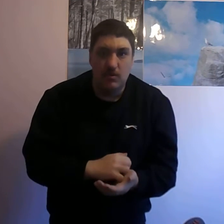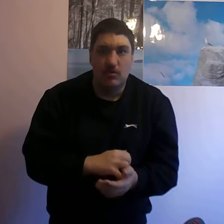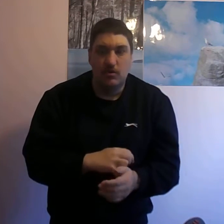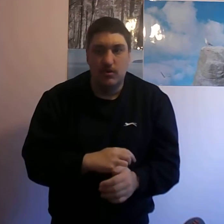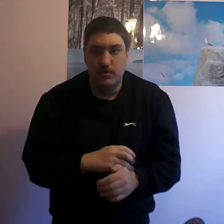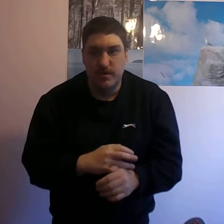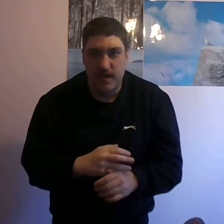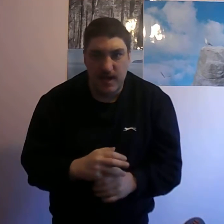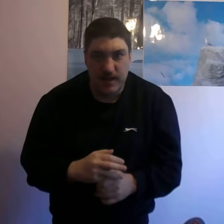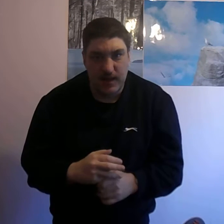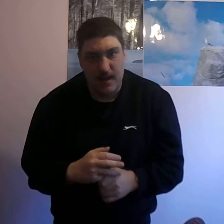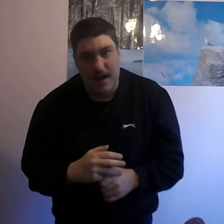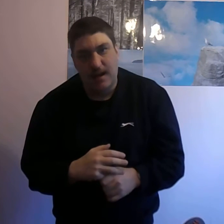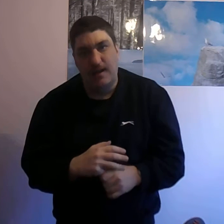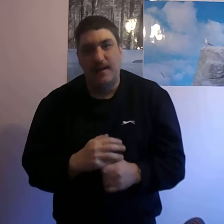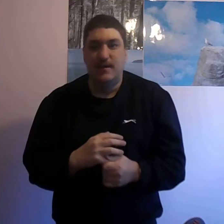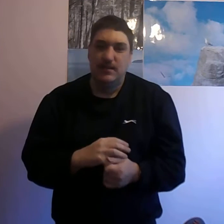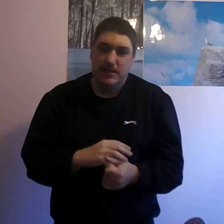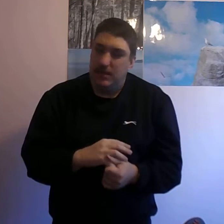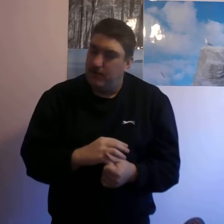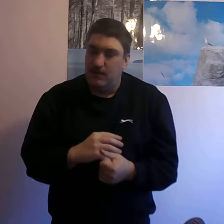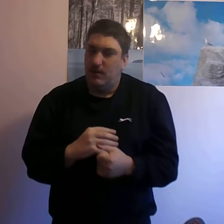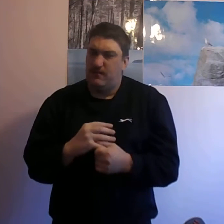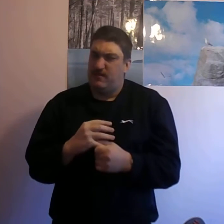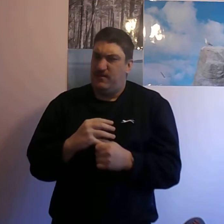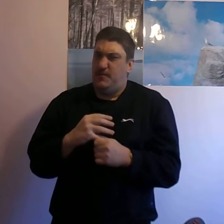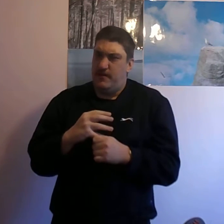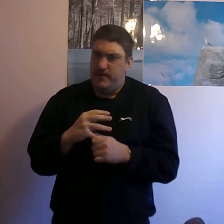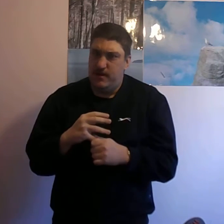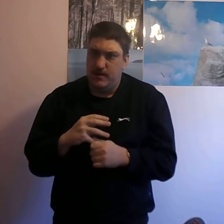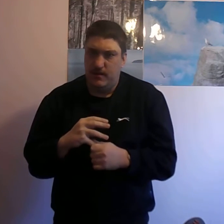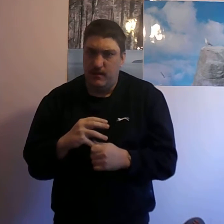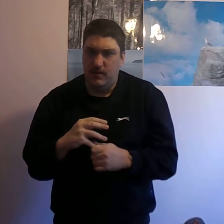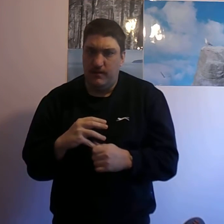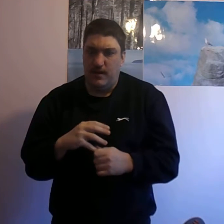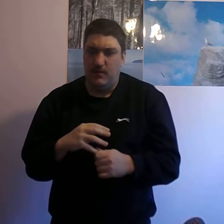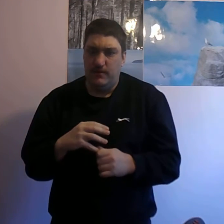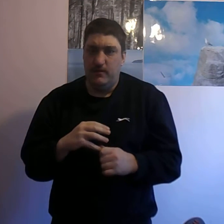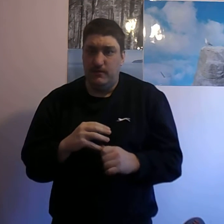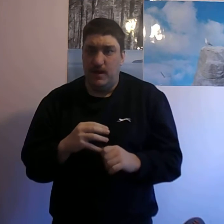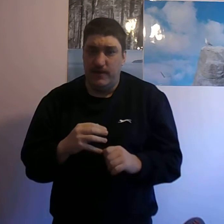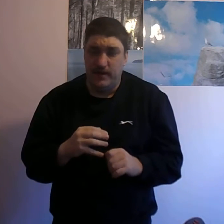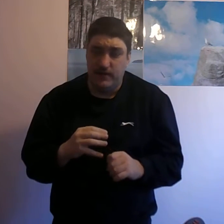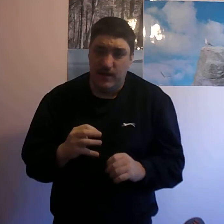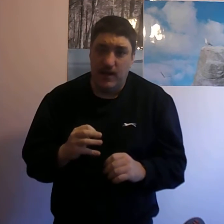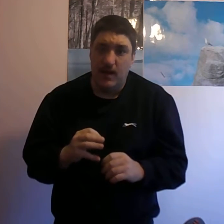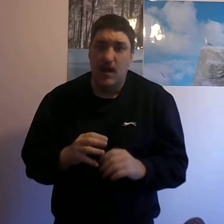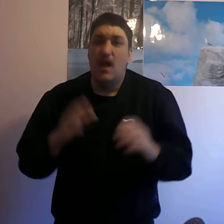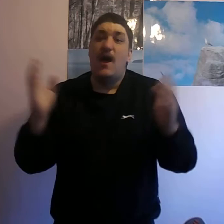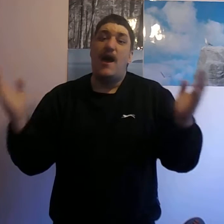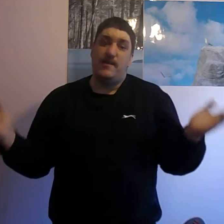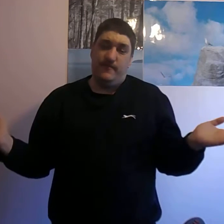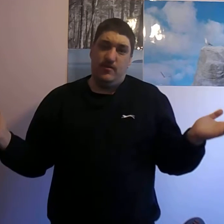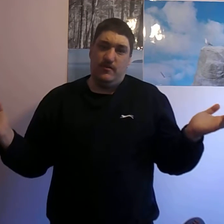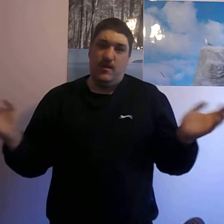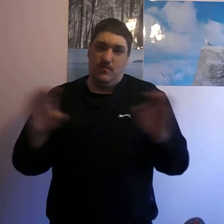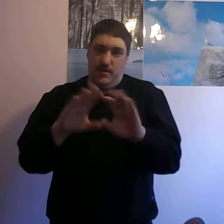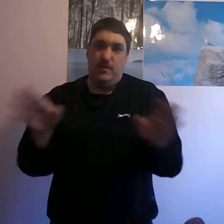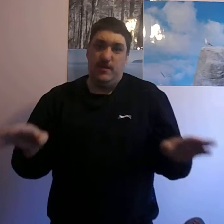or who she is exactly. There are a lot of conspiracies on that one around the internet. And of course, as we're doing